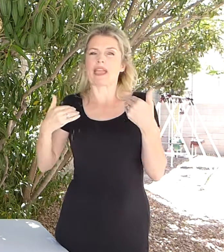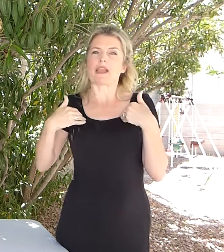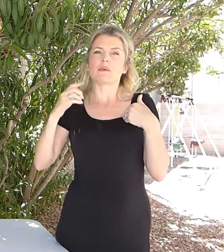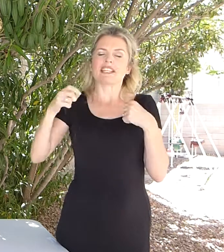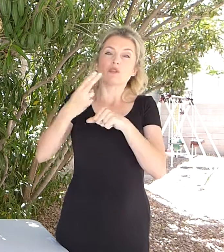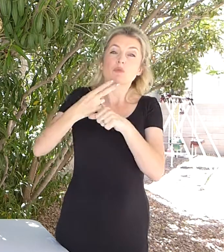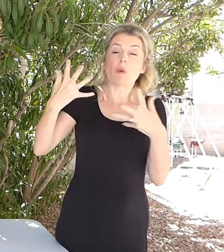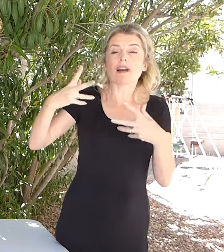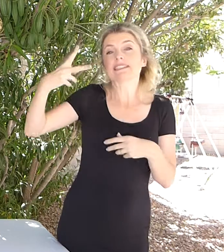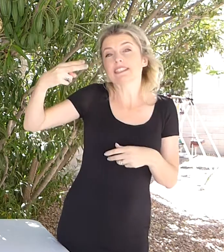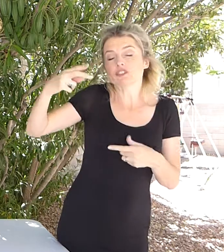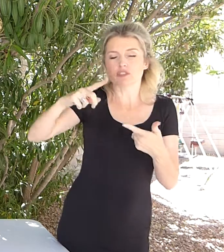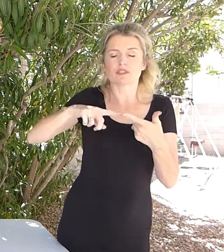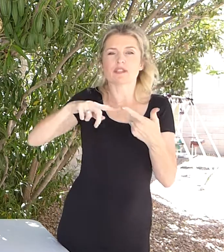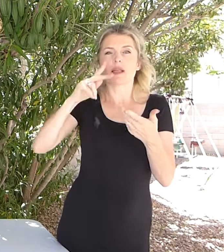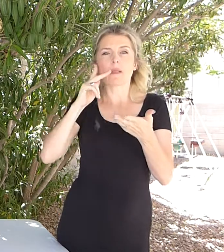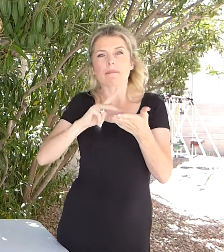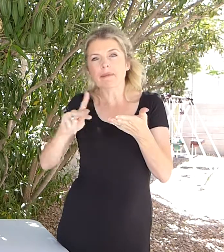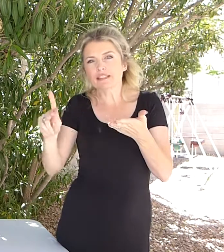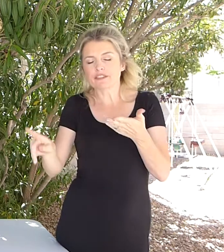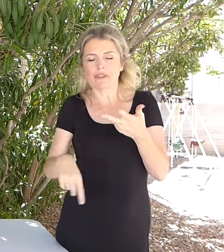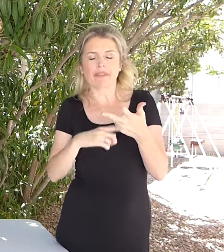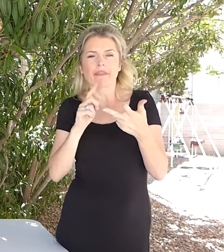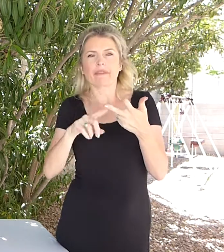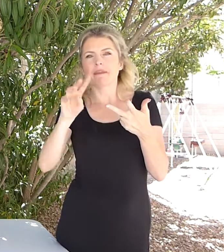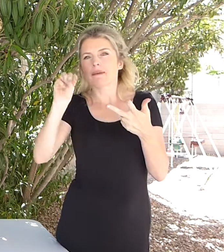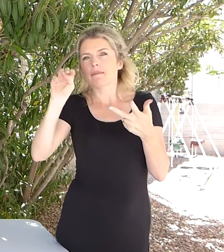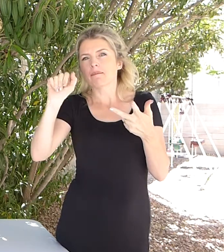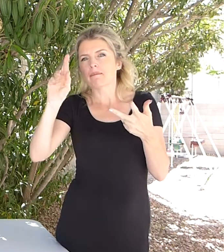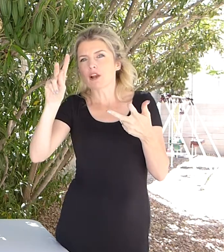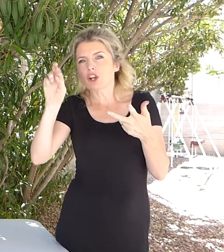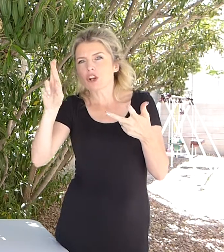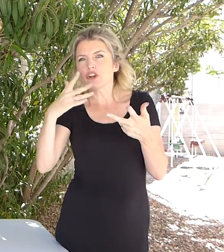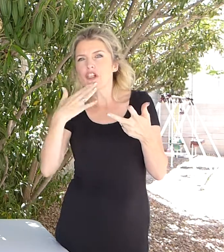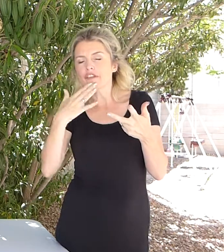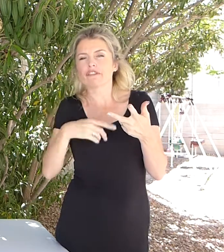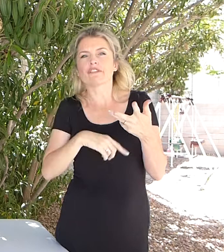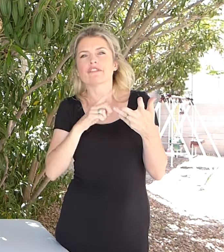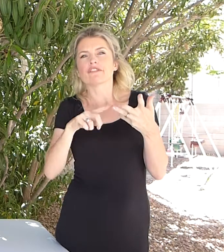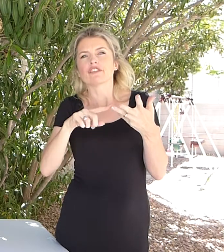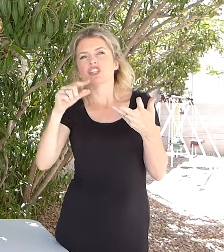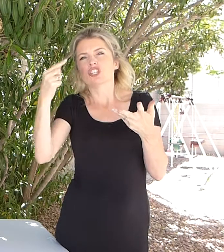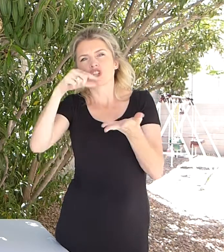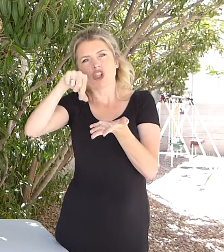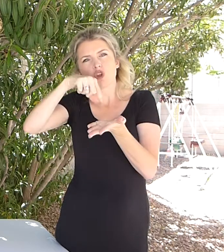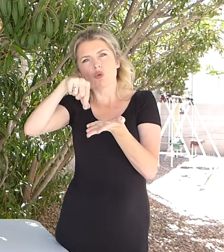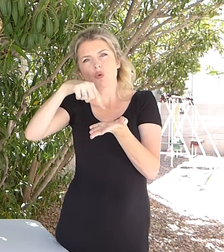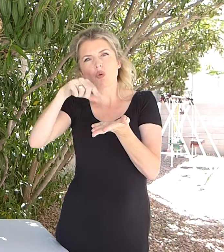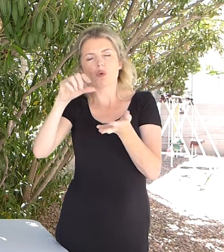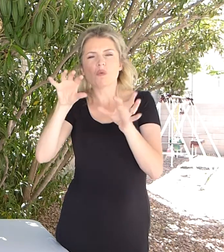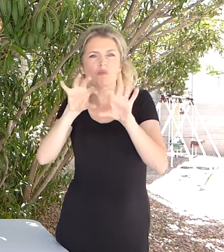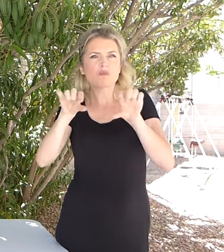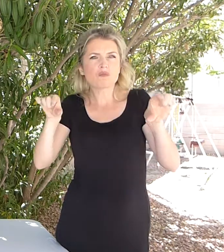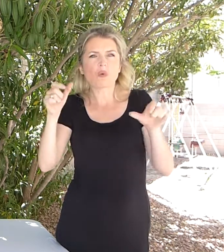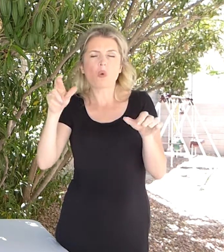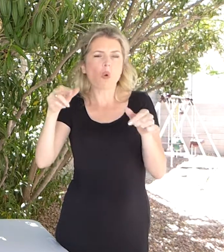scissors, pencil, marker, glue stick or tape, either will